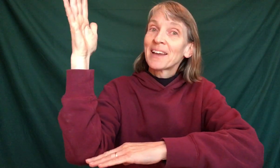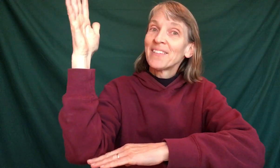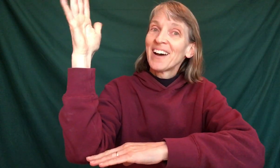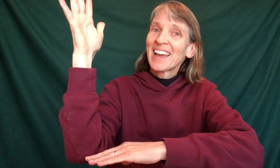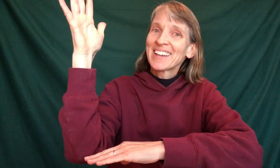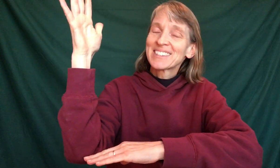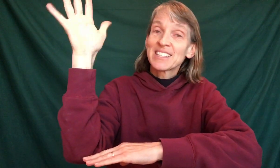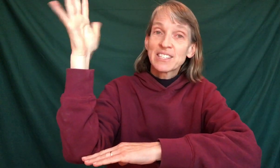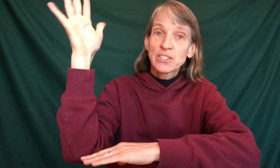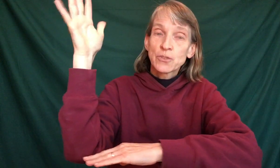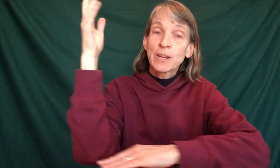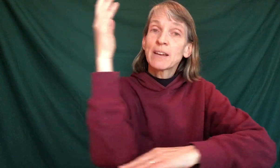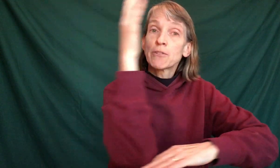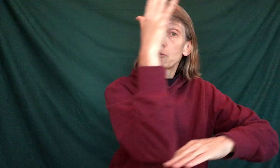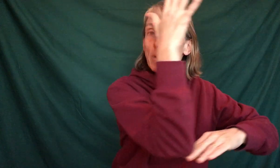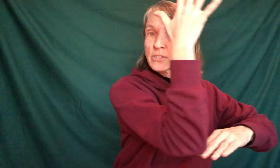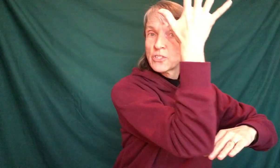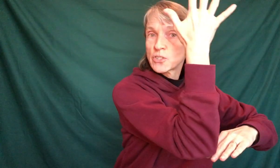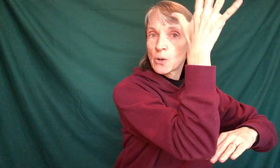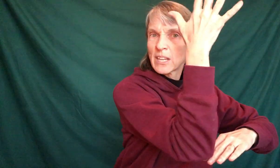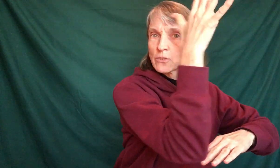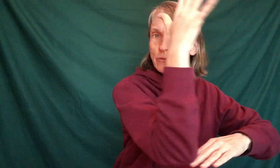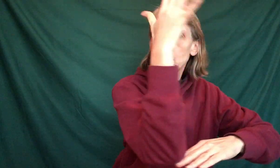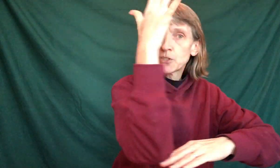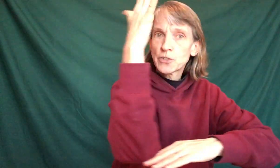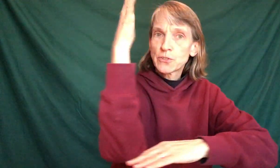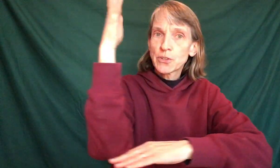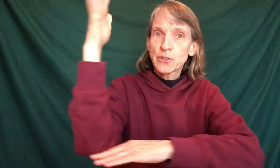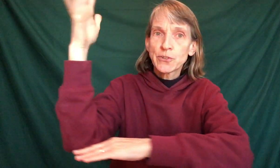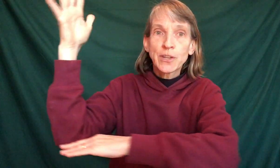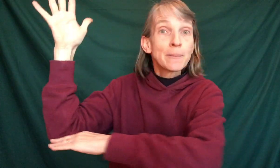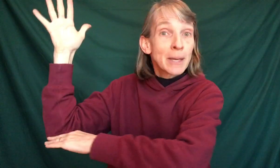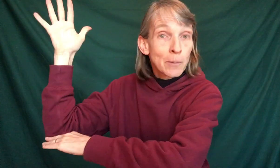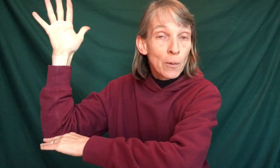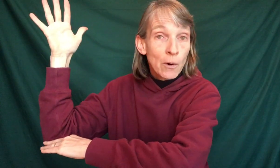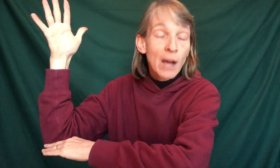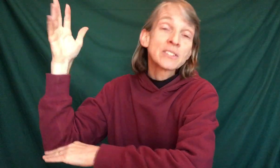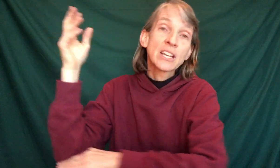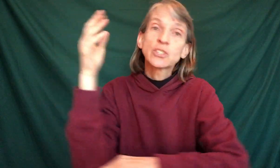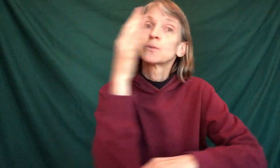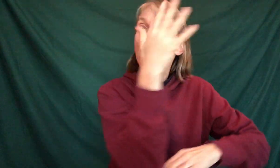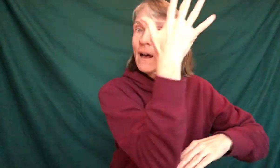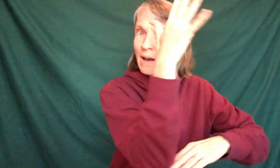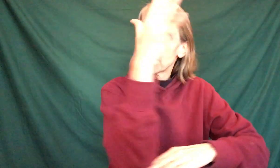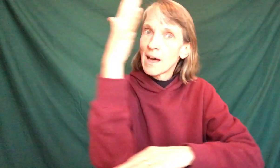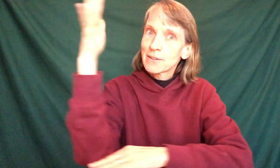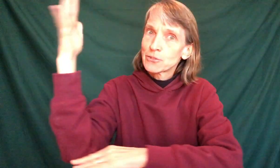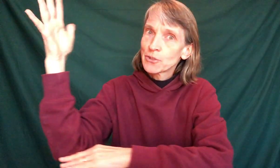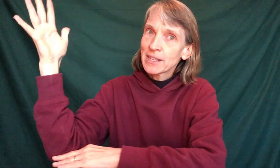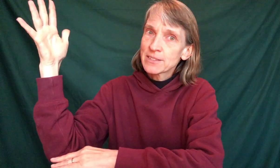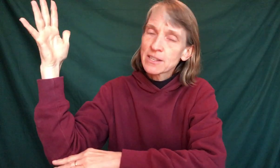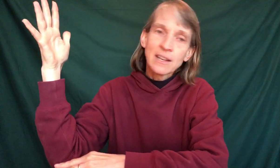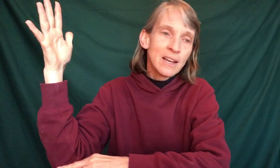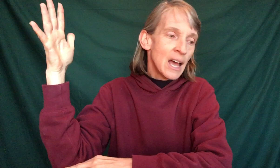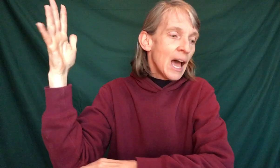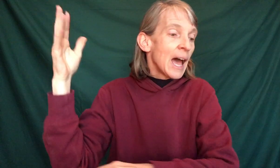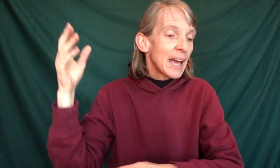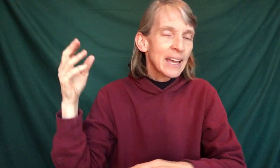now. And this is tree. For forest, you just go like sort of tree, tree, tree, tree, tree, and make them go across. That shows a lot of trees. And